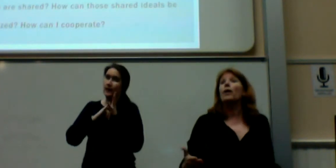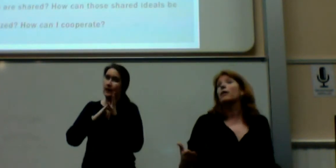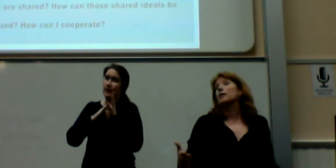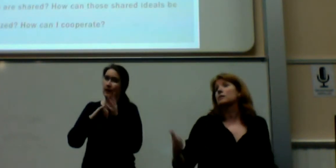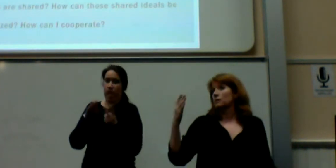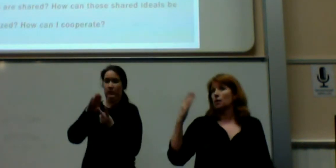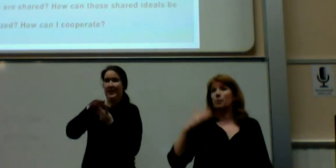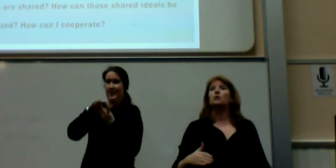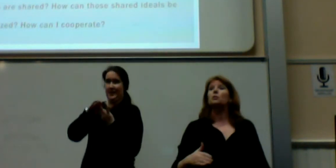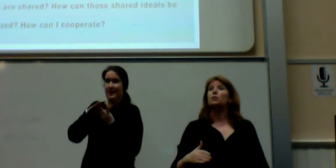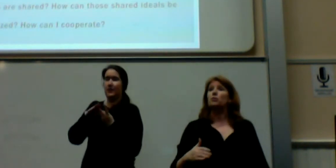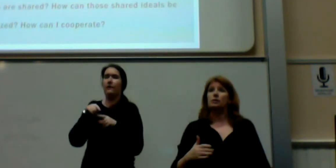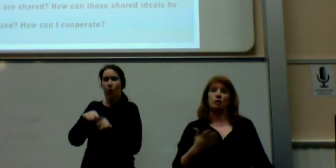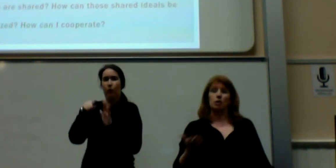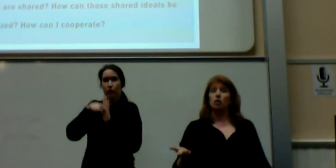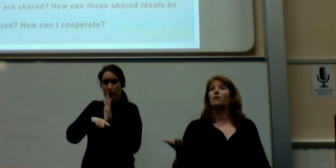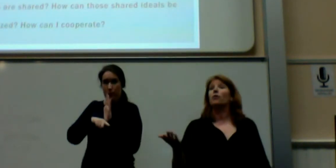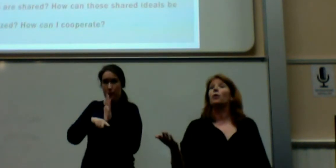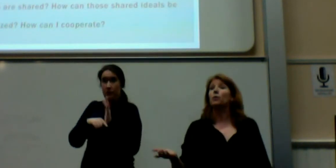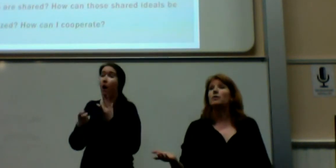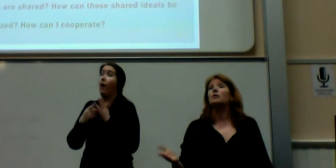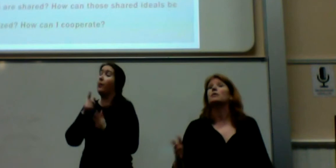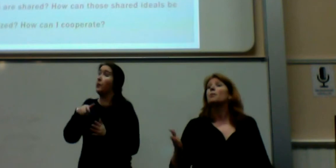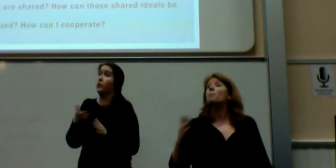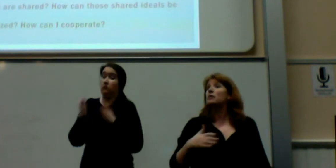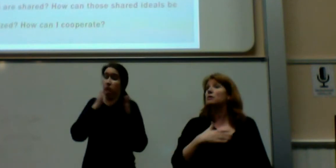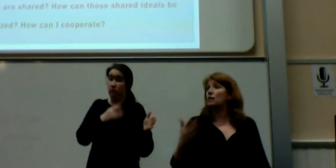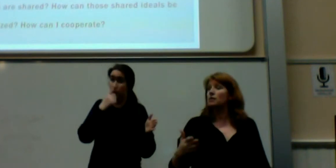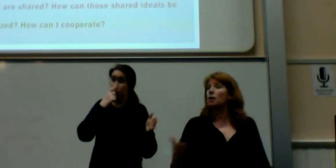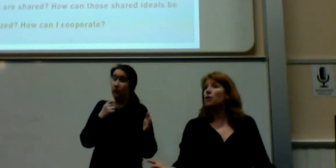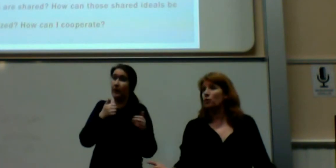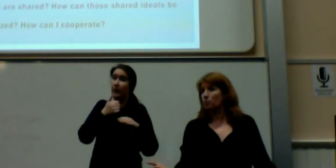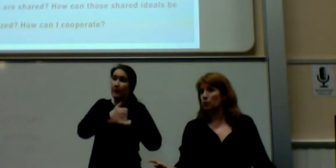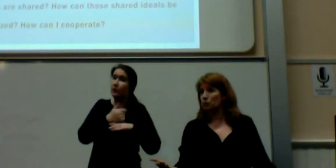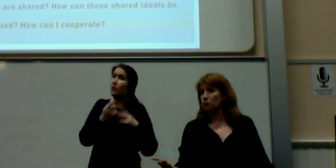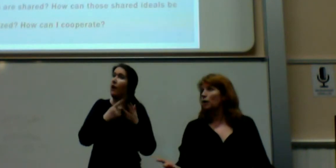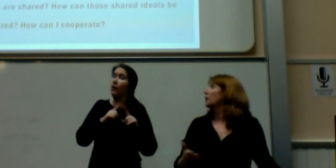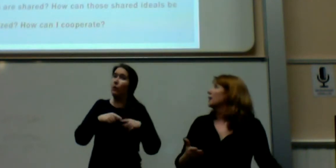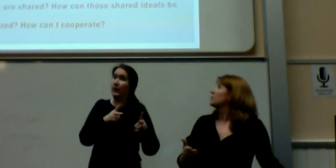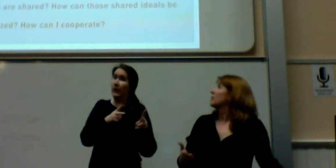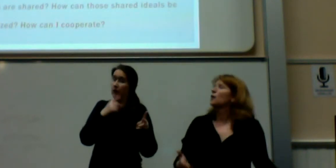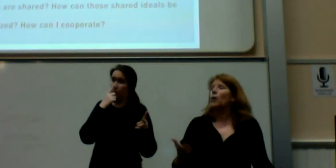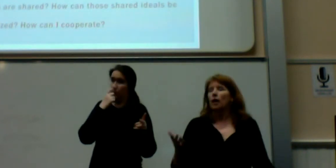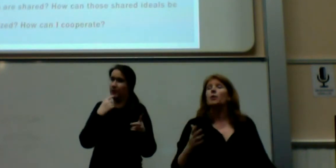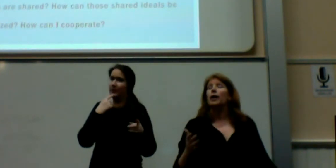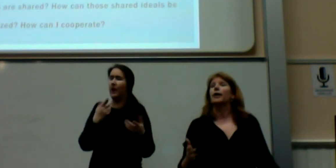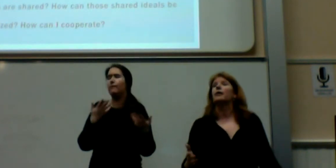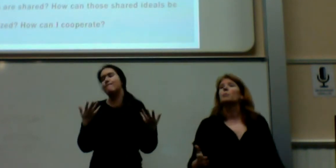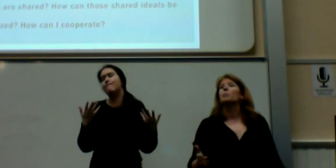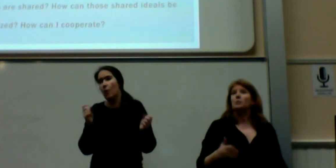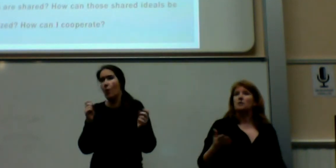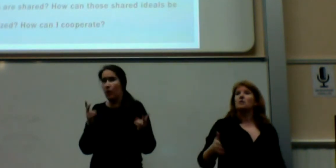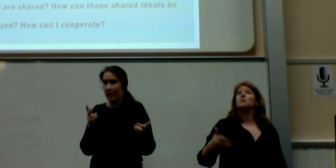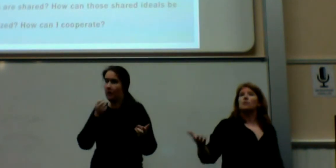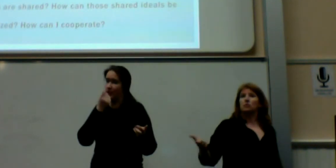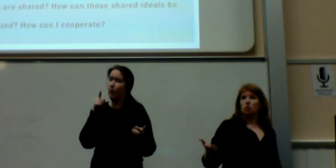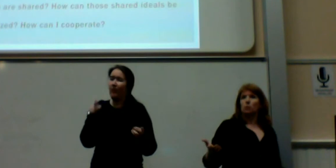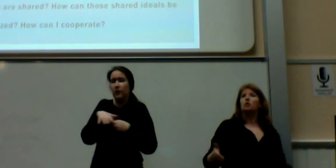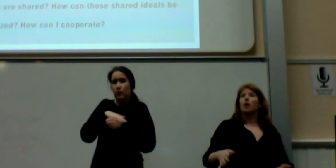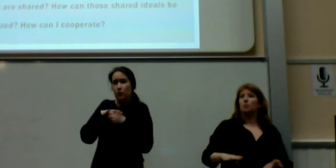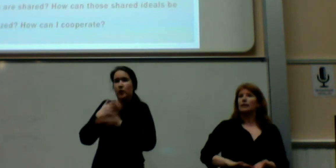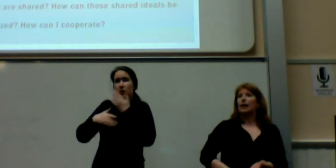okay? Whereas somebody else would reason, a teacher may very well reason based on some other approach in saying, well, okay, perhaps in